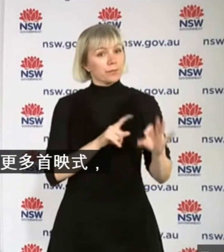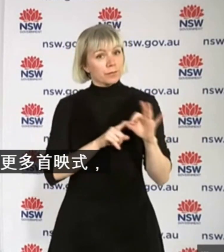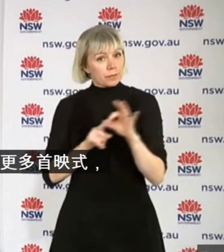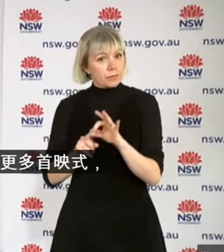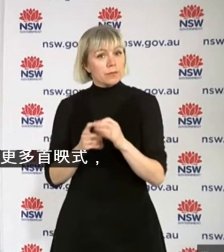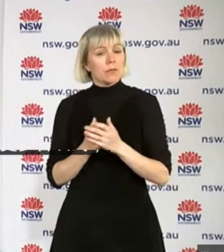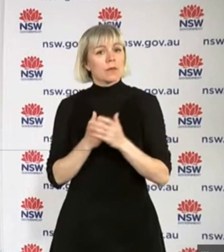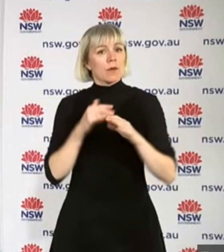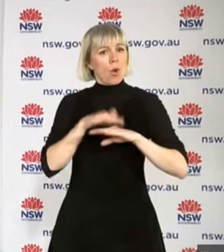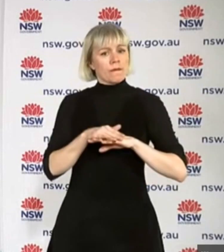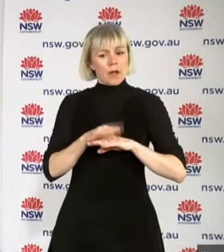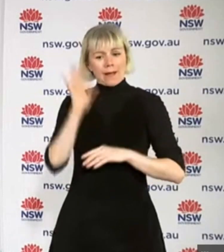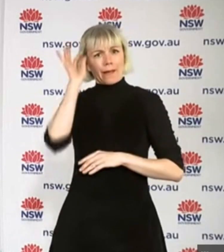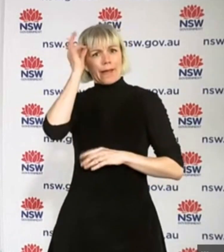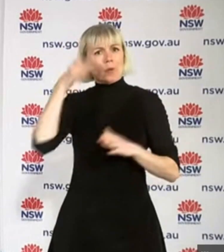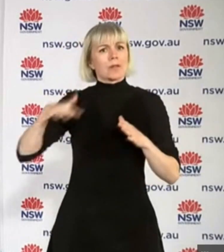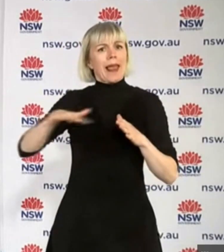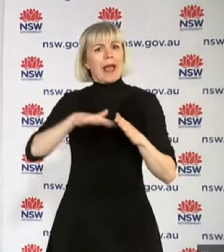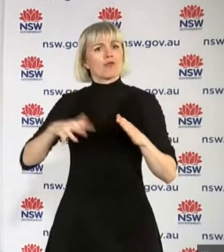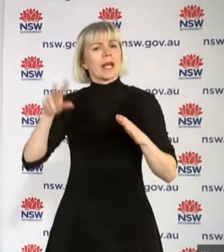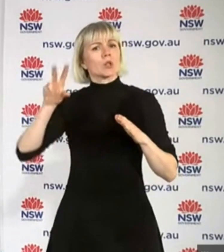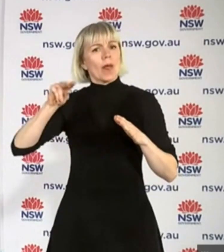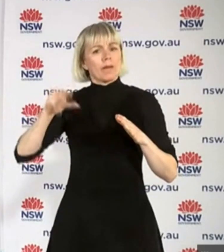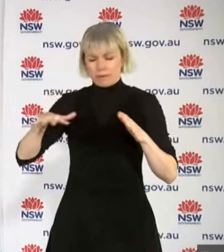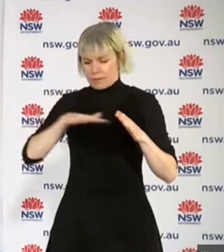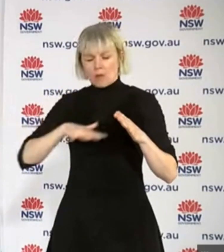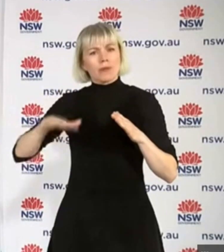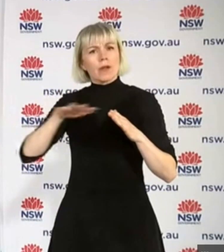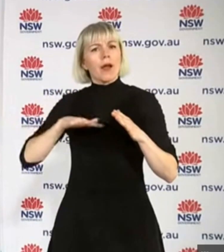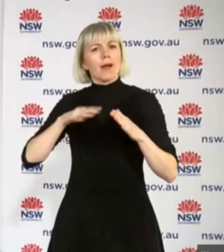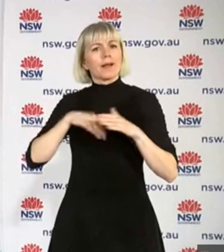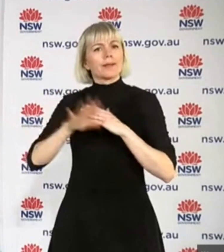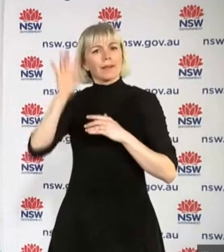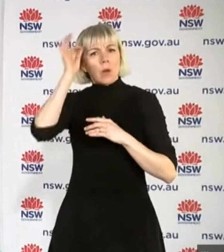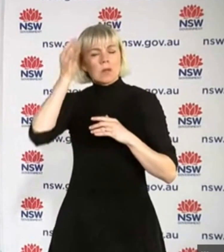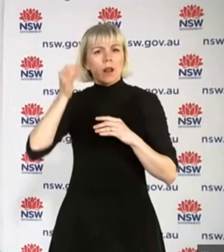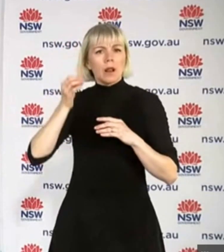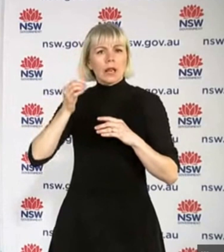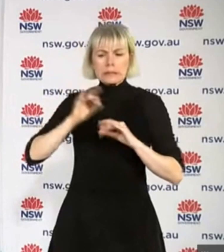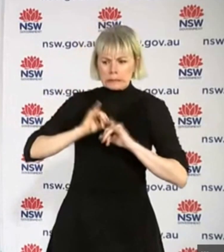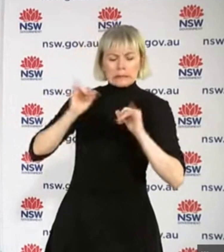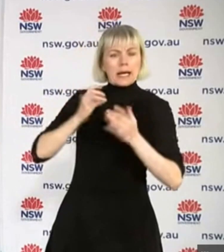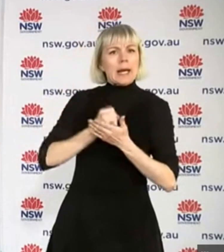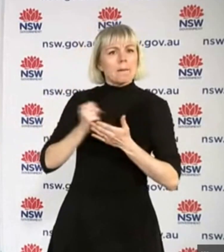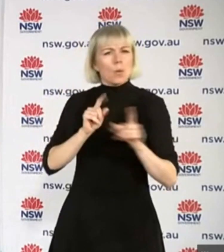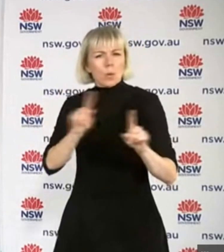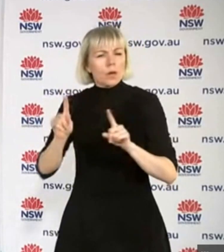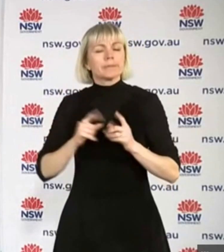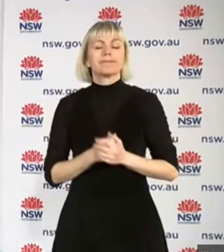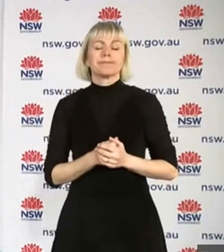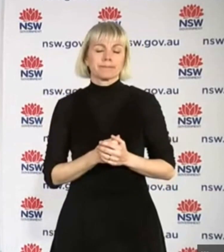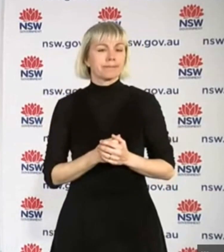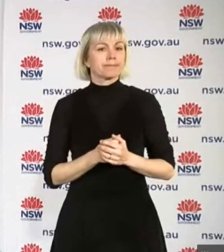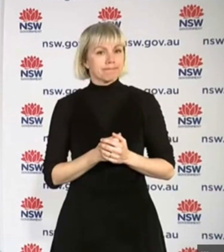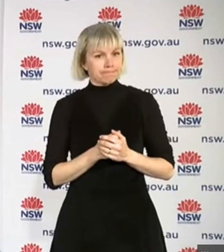then? When are they getting scrapped? Every setting, if we haven't commented, every setting stays in place until we hit that 70% double dose. And that's why I'm